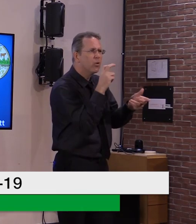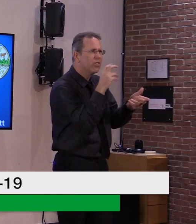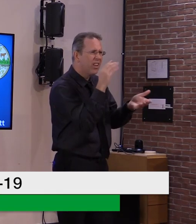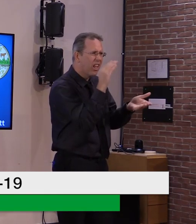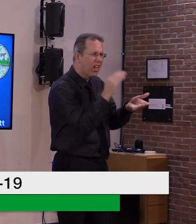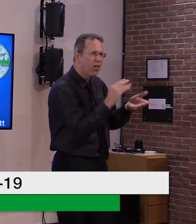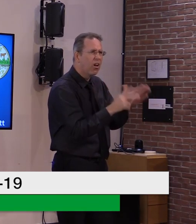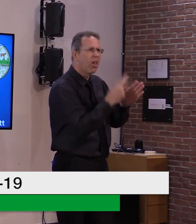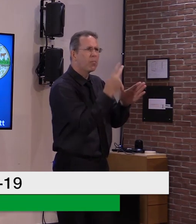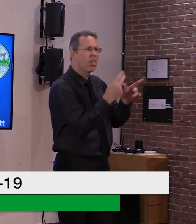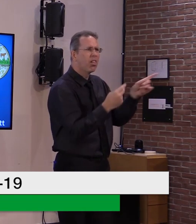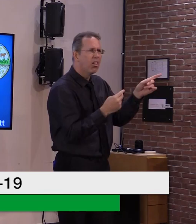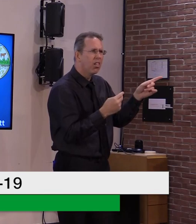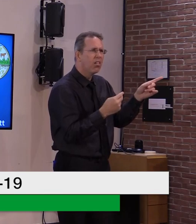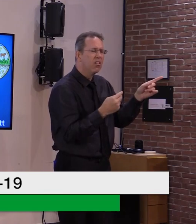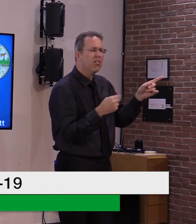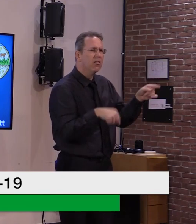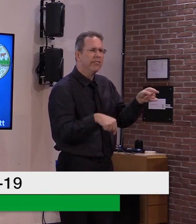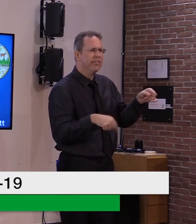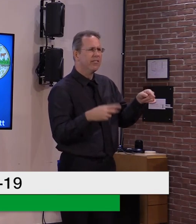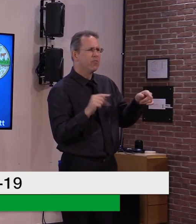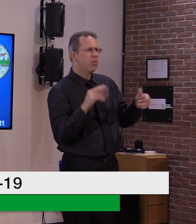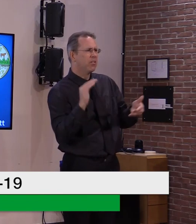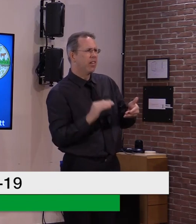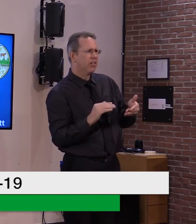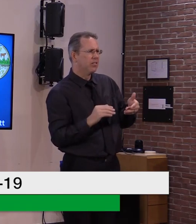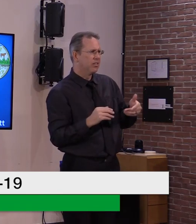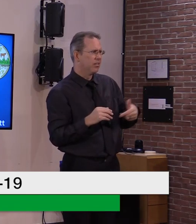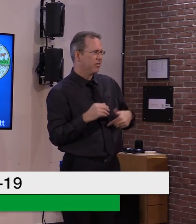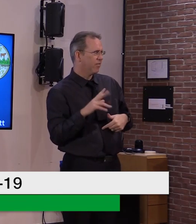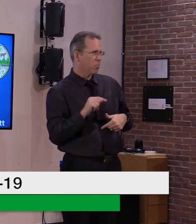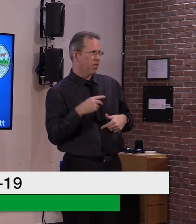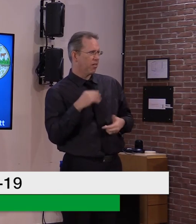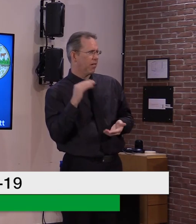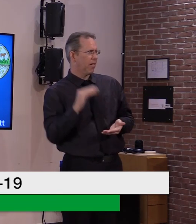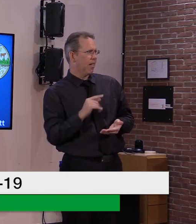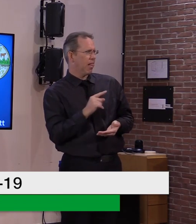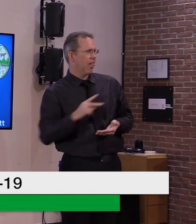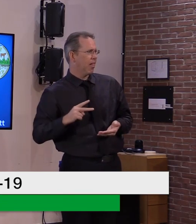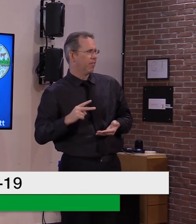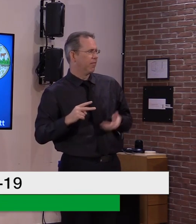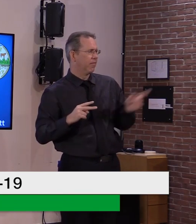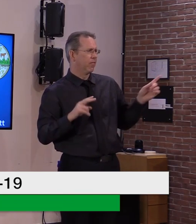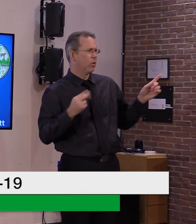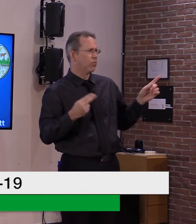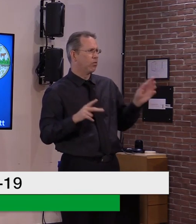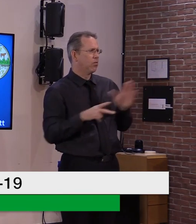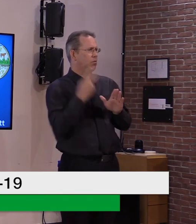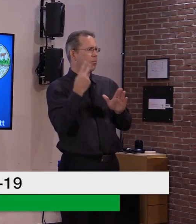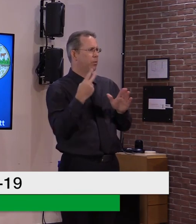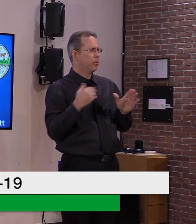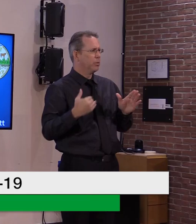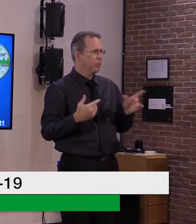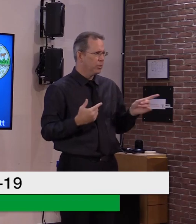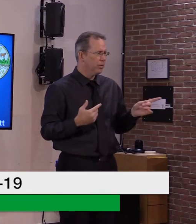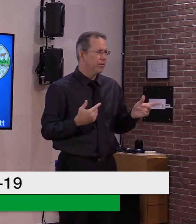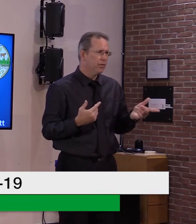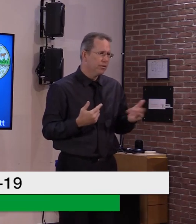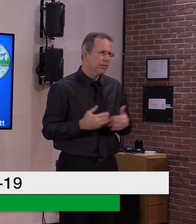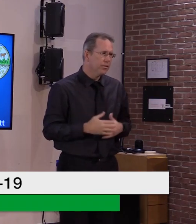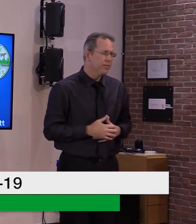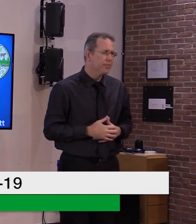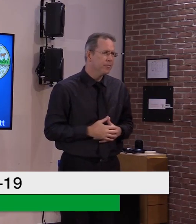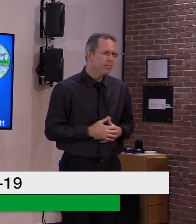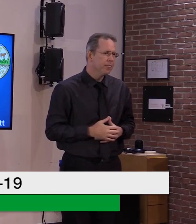a minute there and we are passed aside but i was just curious as to whether we were nearing what they were at but um those numbers that we saw